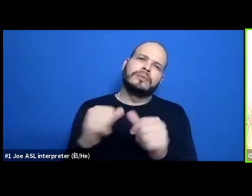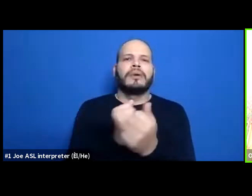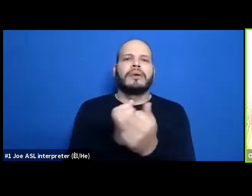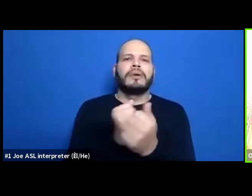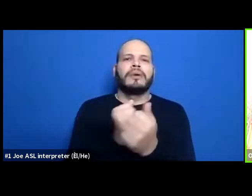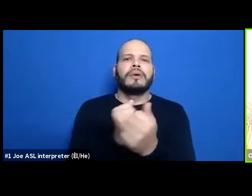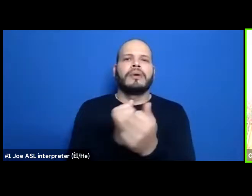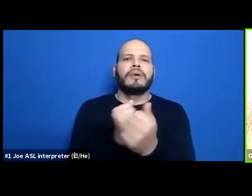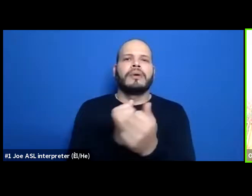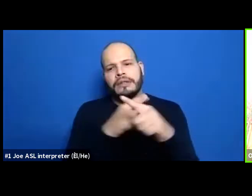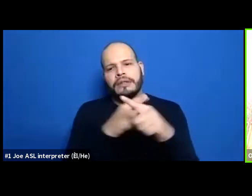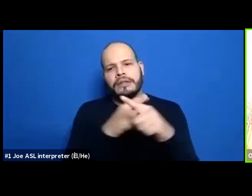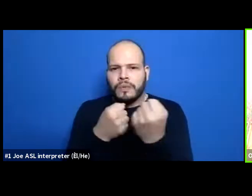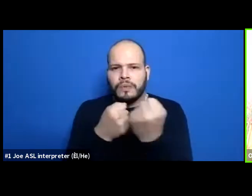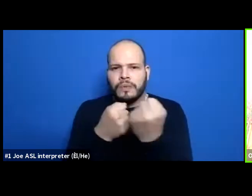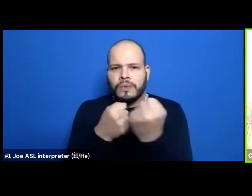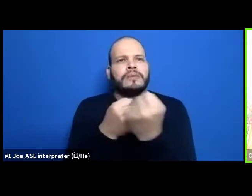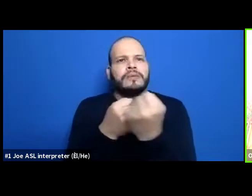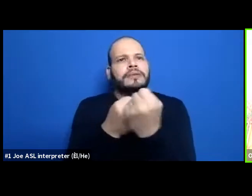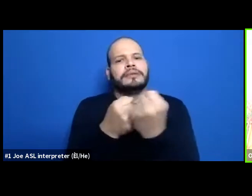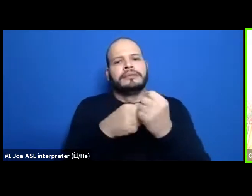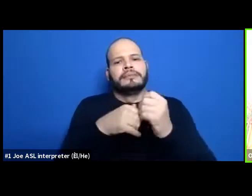being.